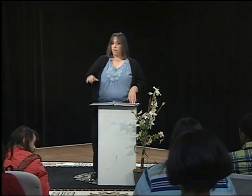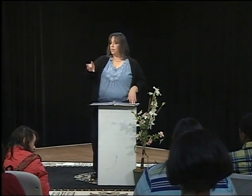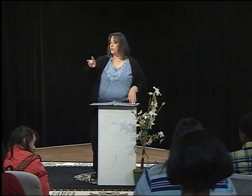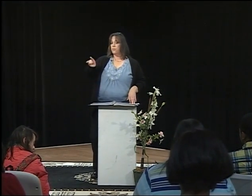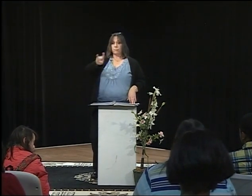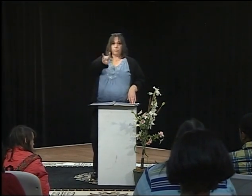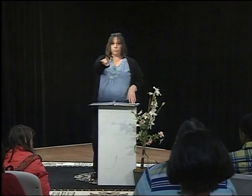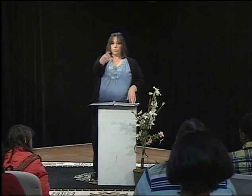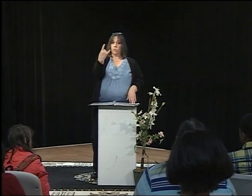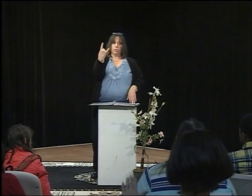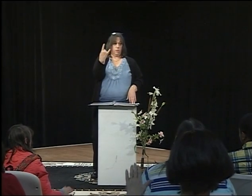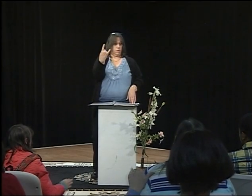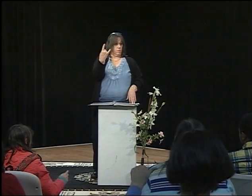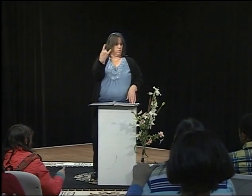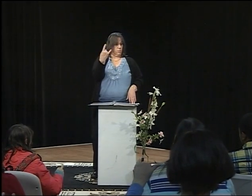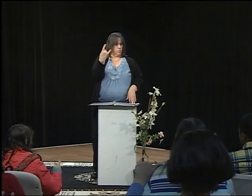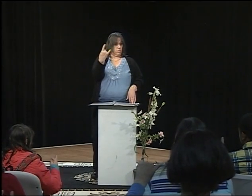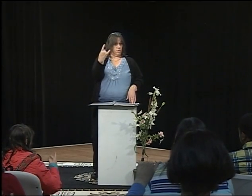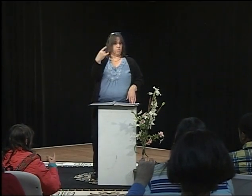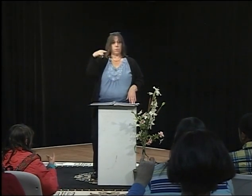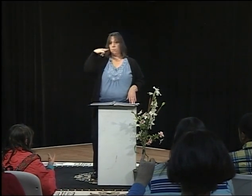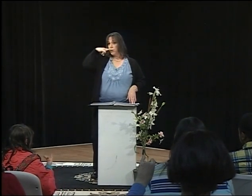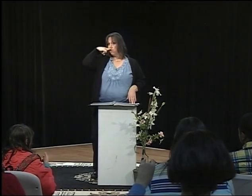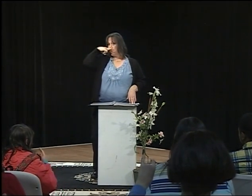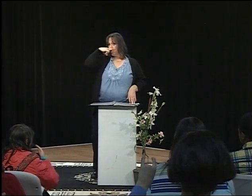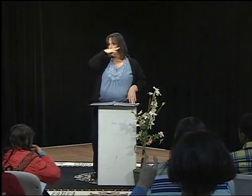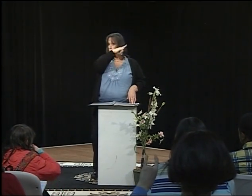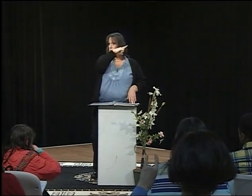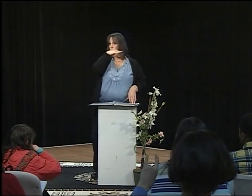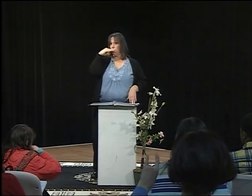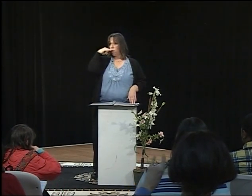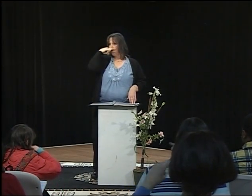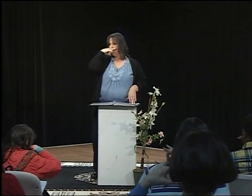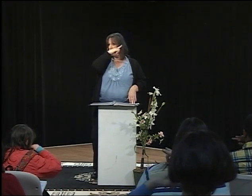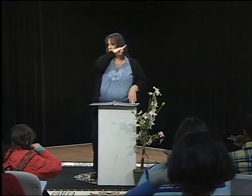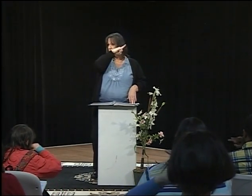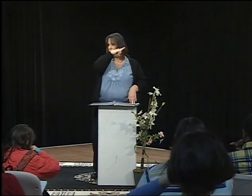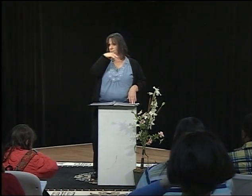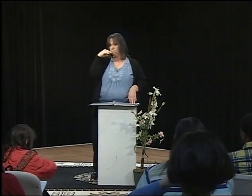kid is this way, but across your nose, like you're wiping their nose.